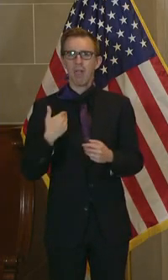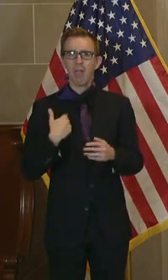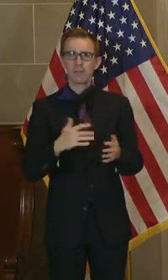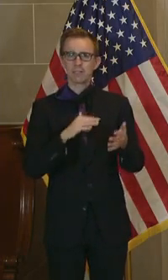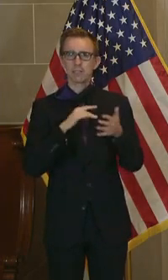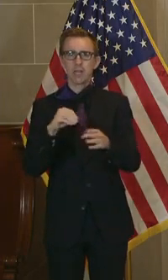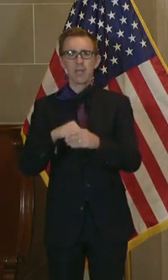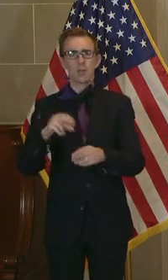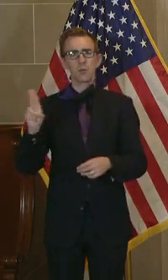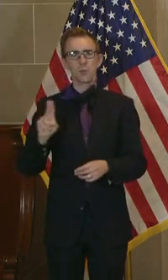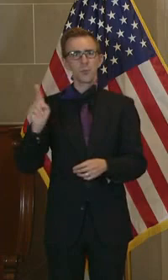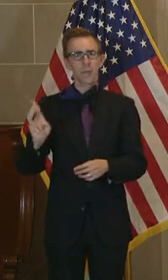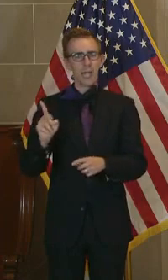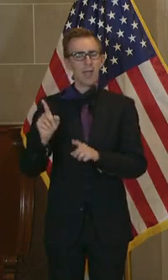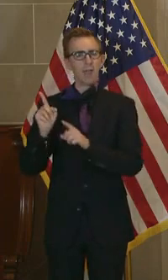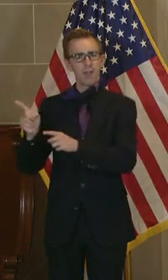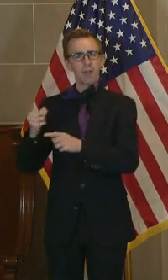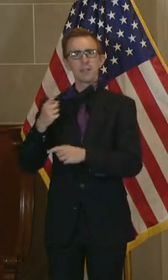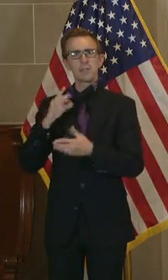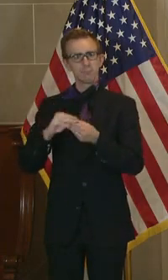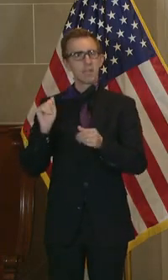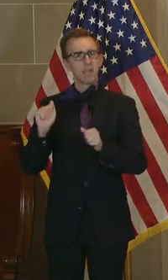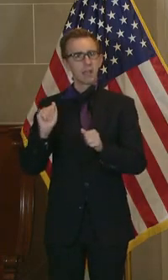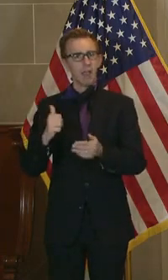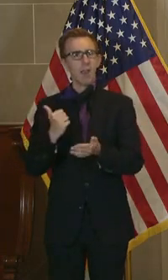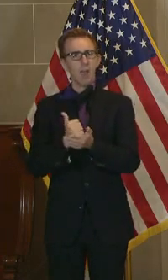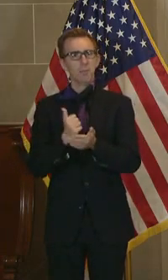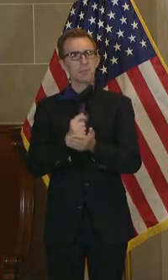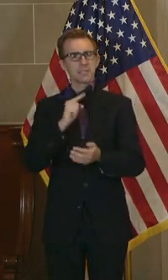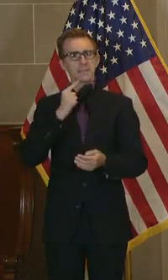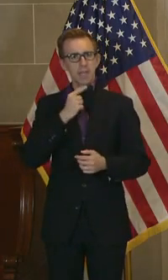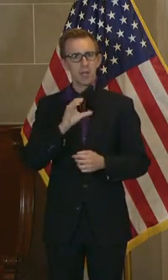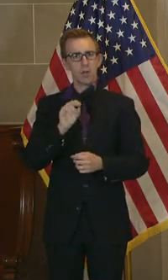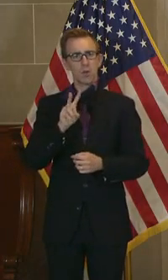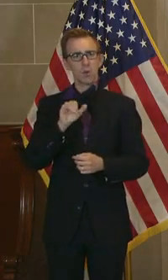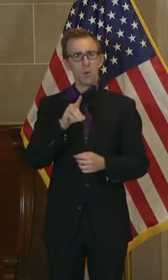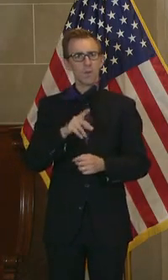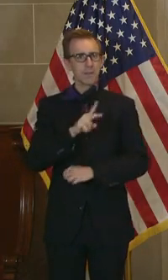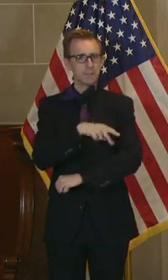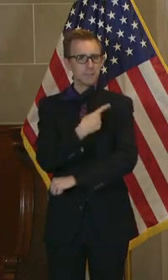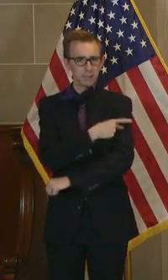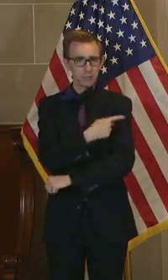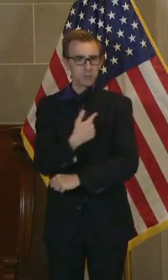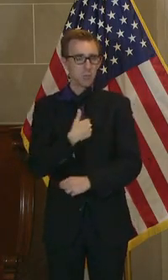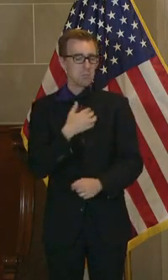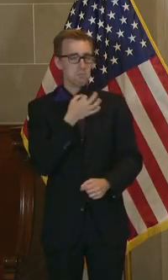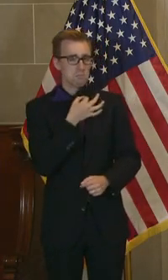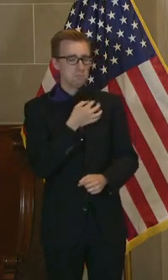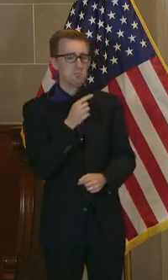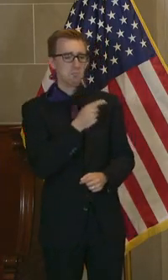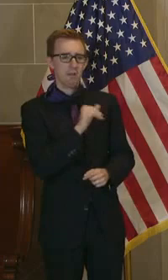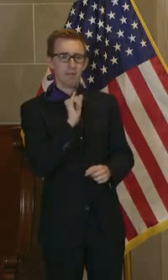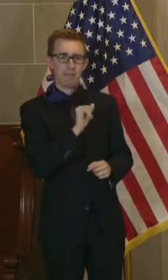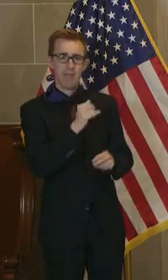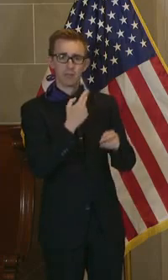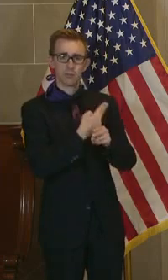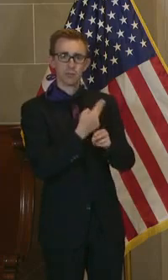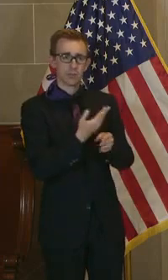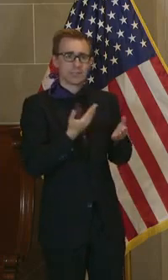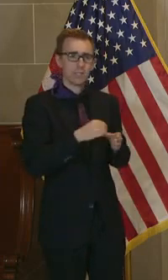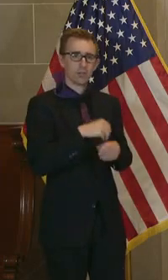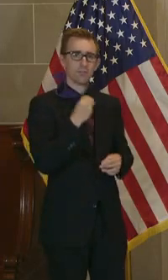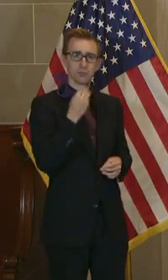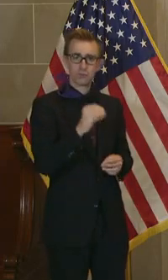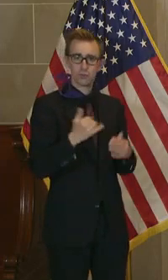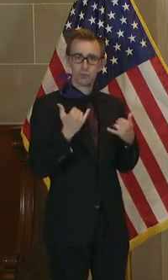in the UK that says that it can treat severe COVID-19 patients. So I just wanted to see if that is being used in Missouri